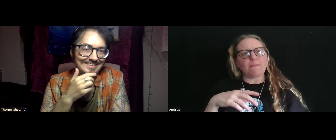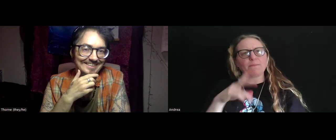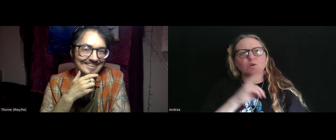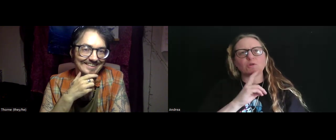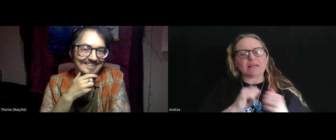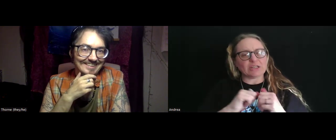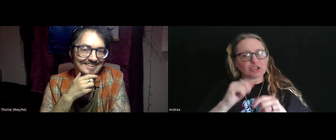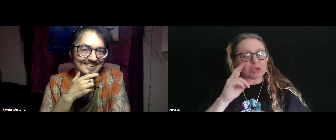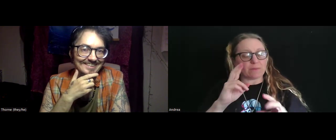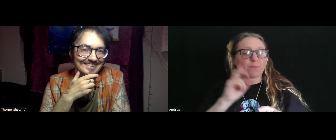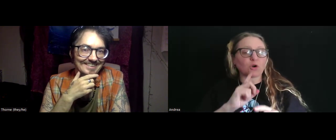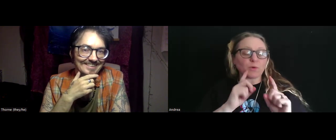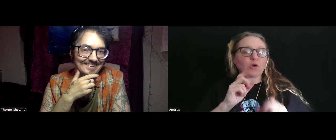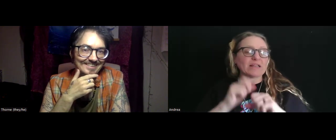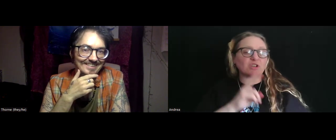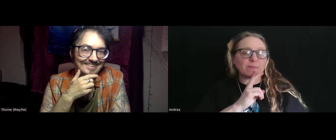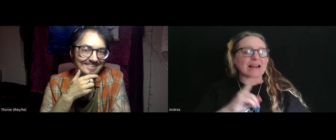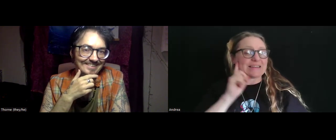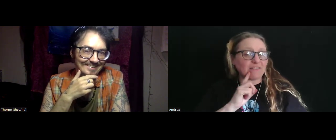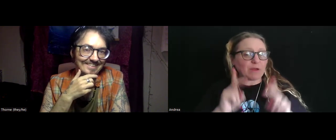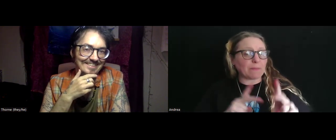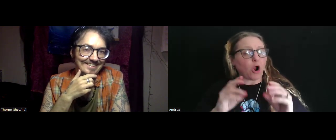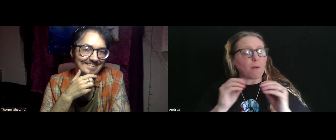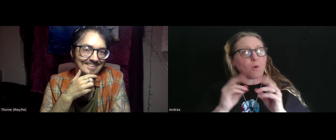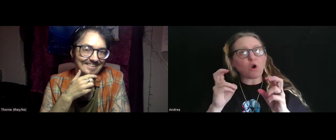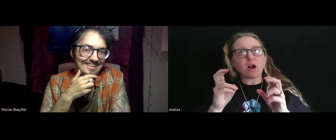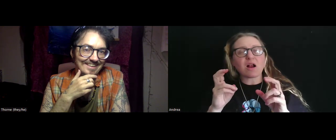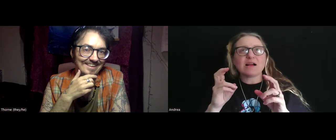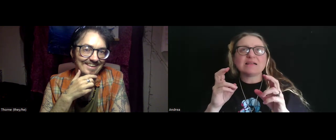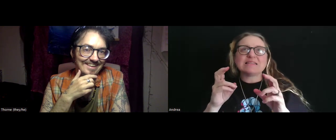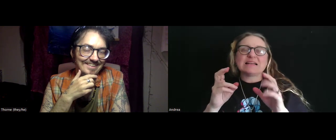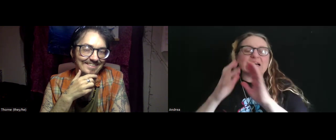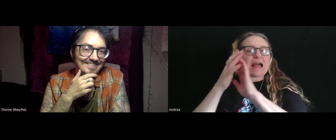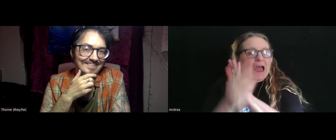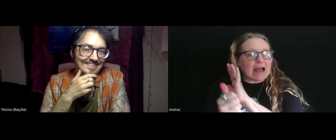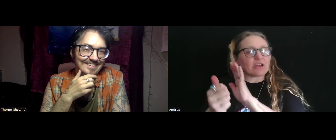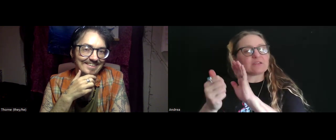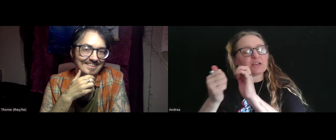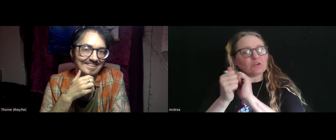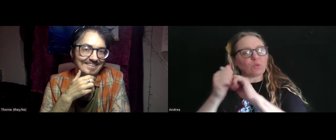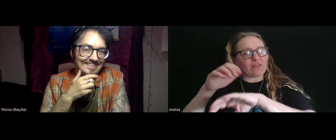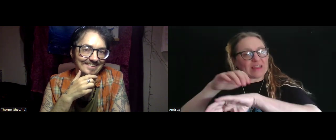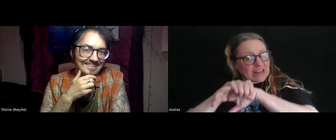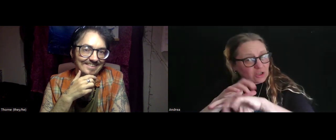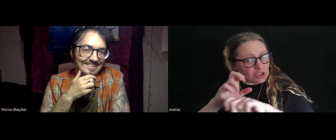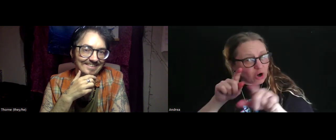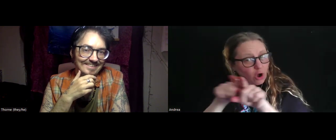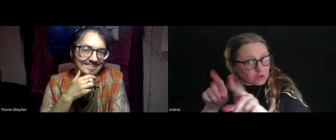Mercury in Mercury and Gemini deaf people are more skilled with English